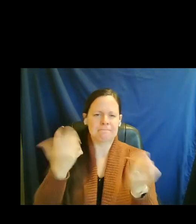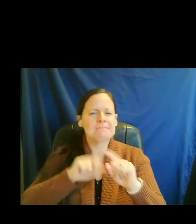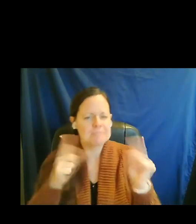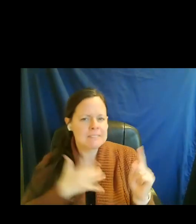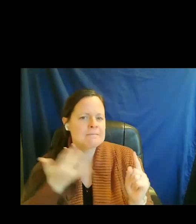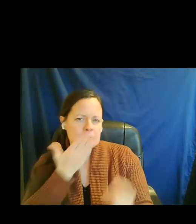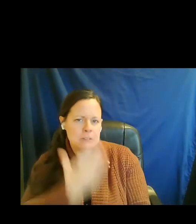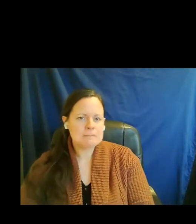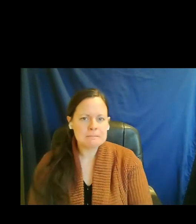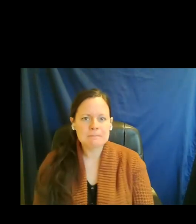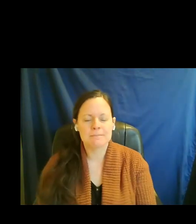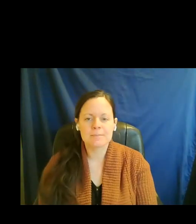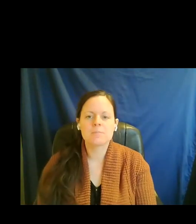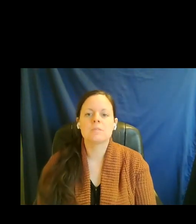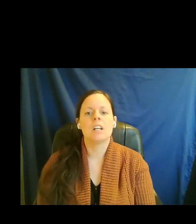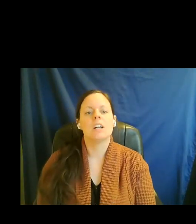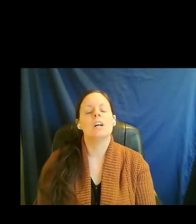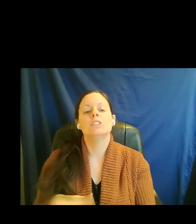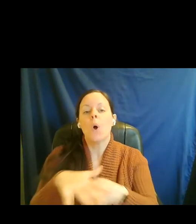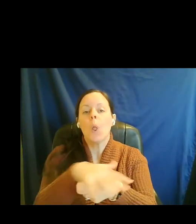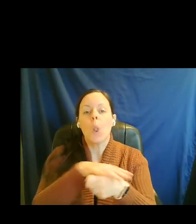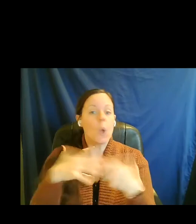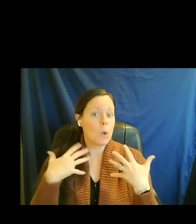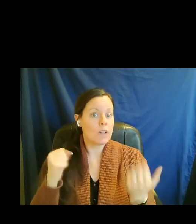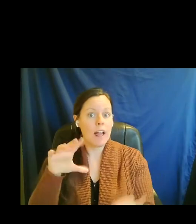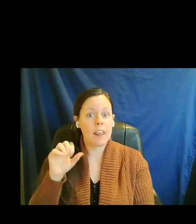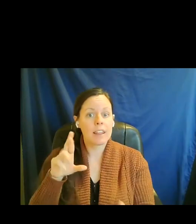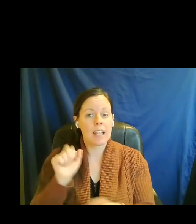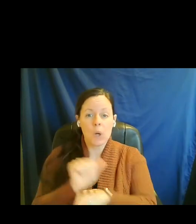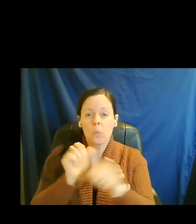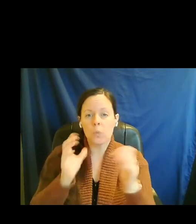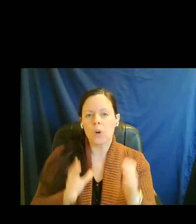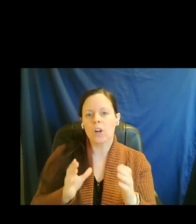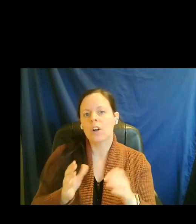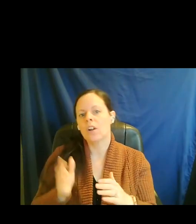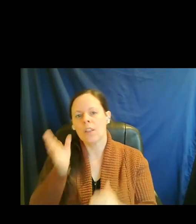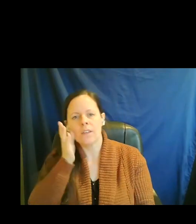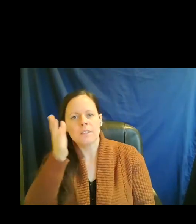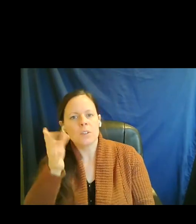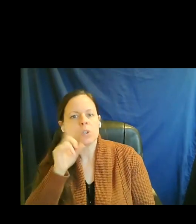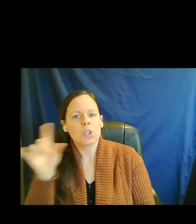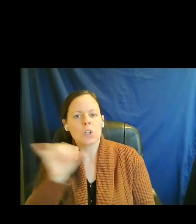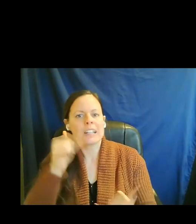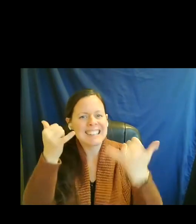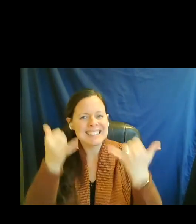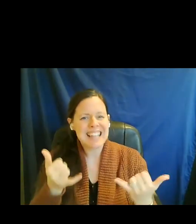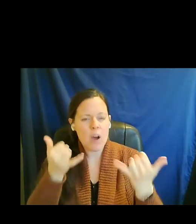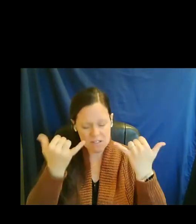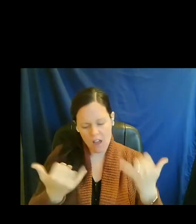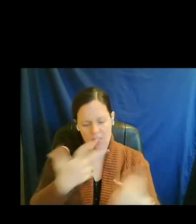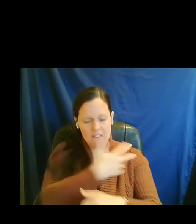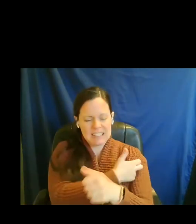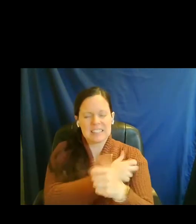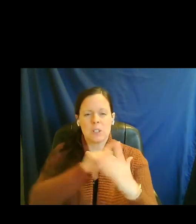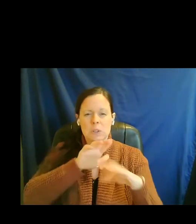Perfect. So as a local healthcare worker, what does the future look like to you now that the vaccine is slowly becoming available in our community?